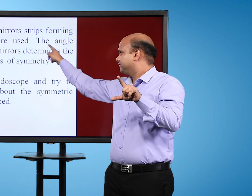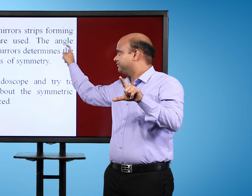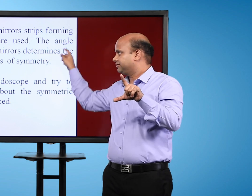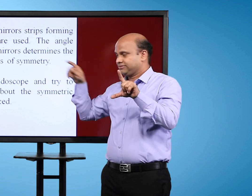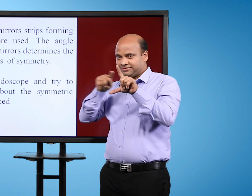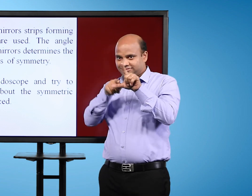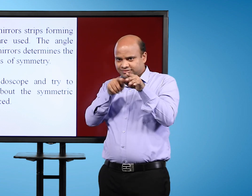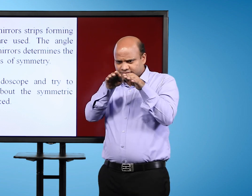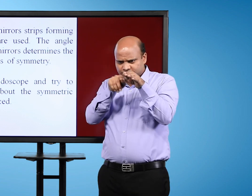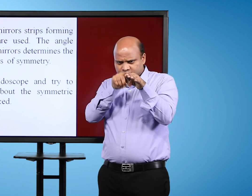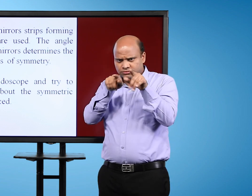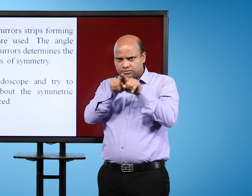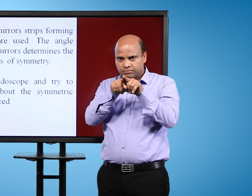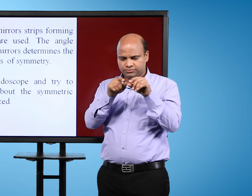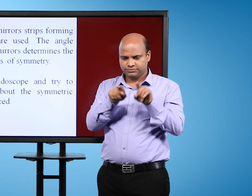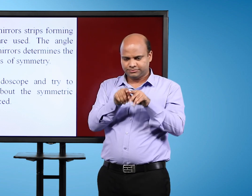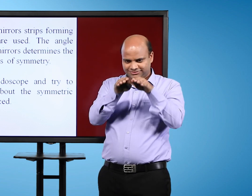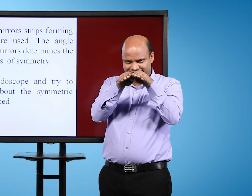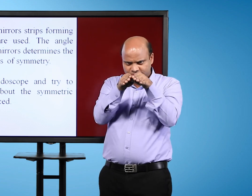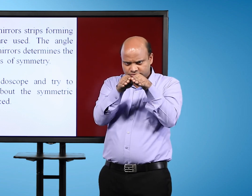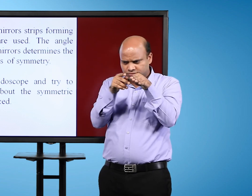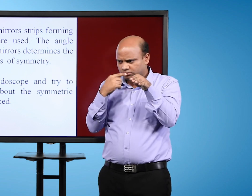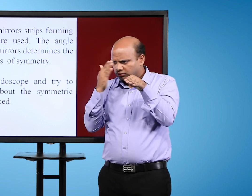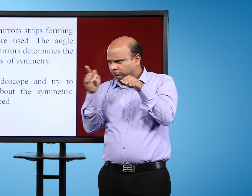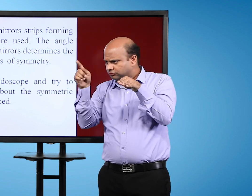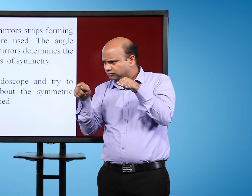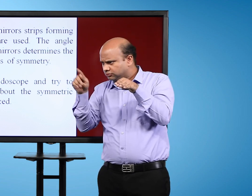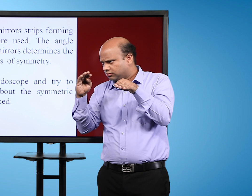The angle between the mirrors determines the number of lines of symmetry.